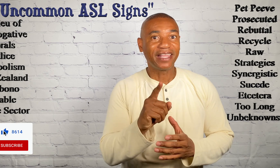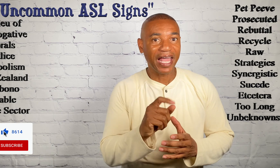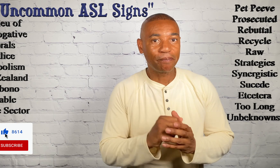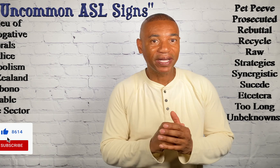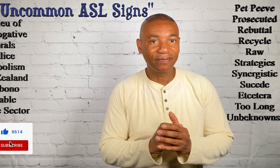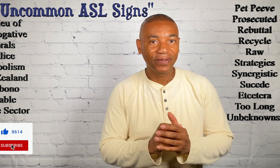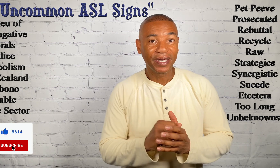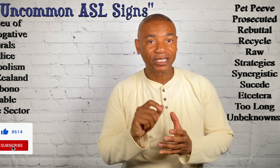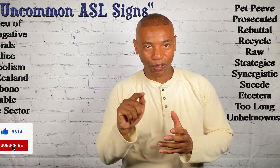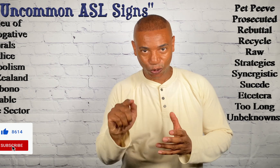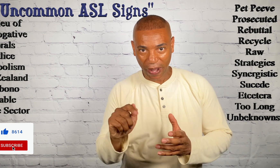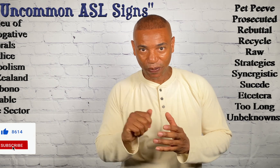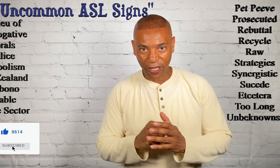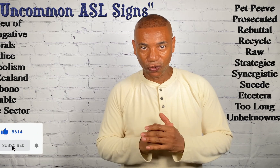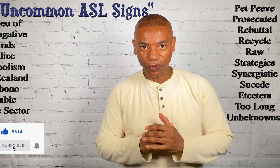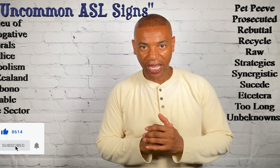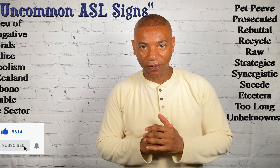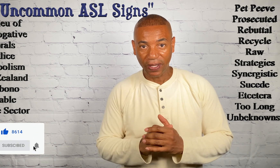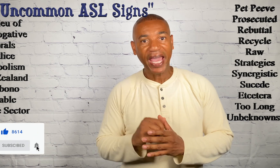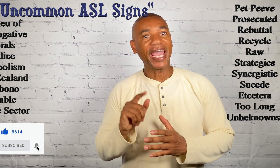like button, subscribe to my YouTube channel, and hit